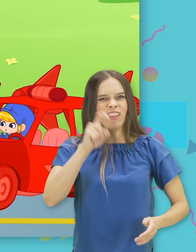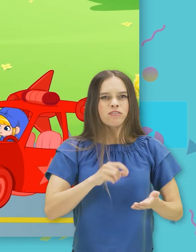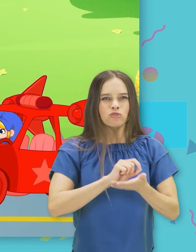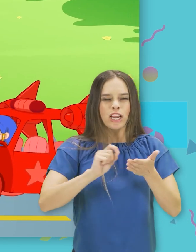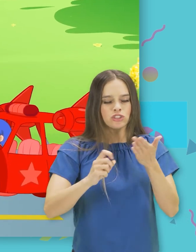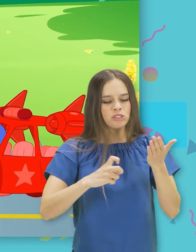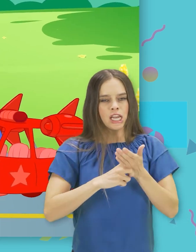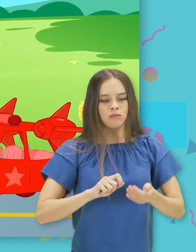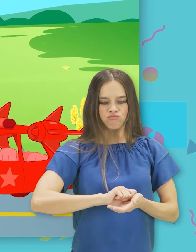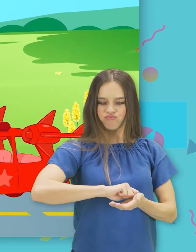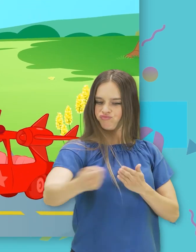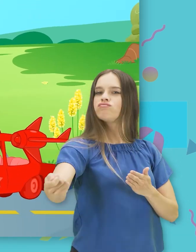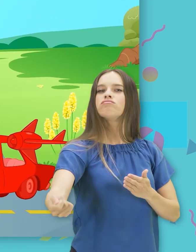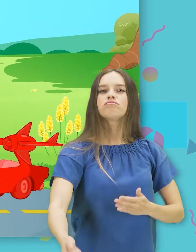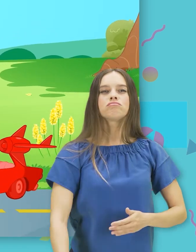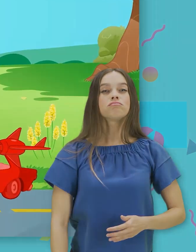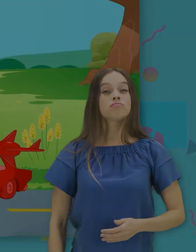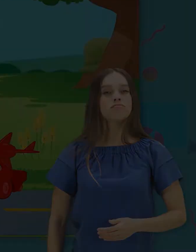ticket As back As said school We As Please We